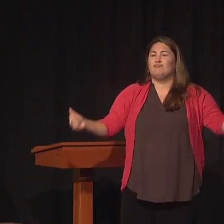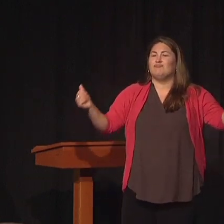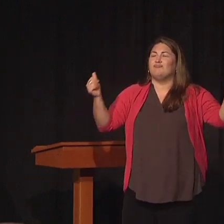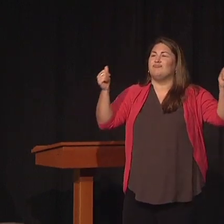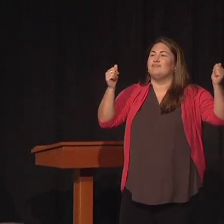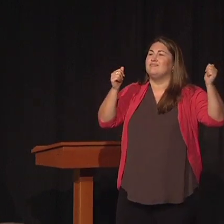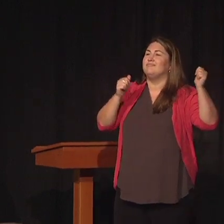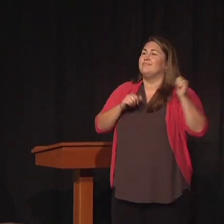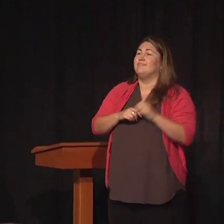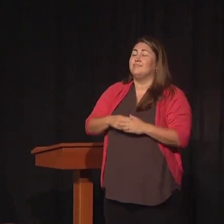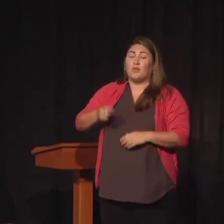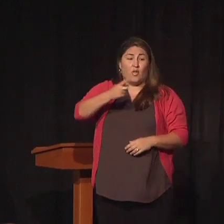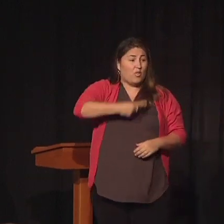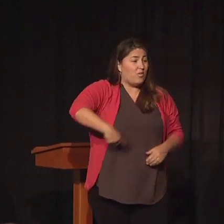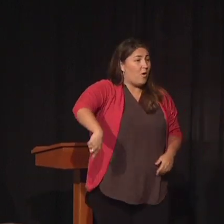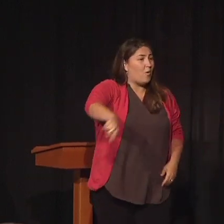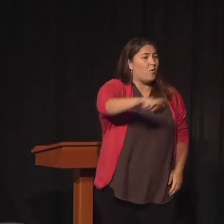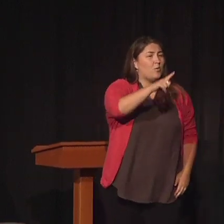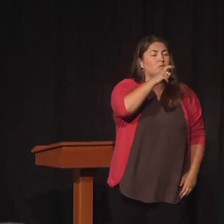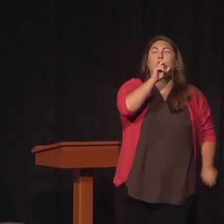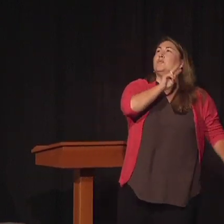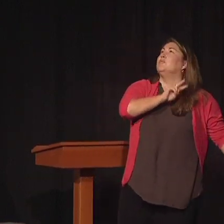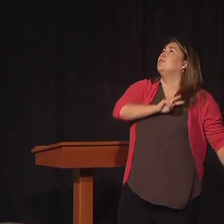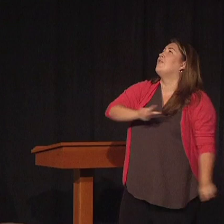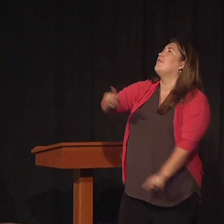fear. And those who look on